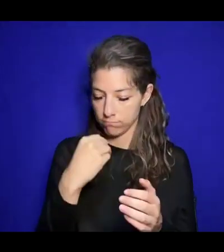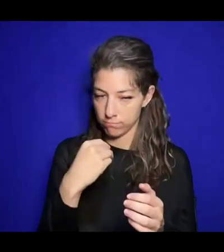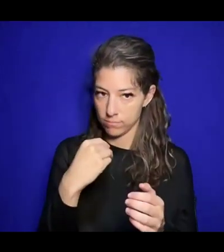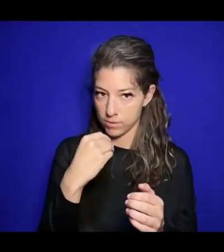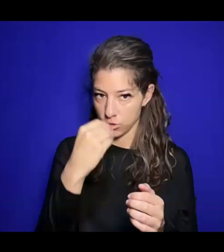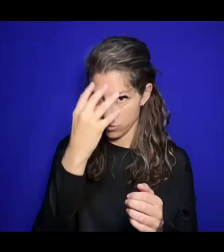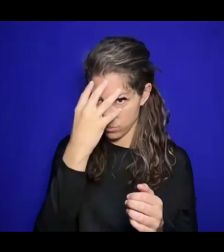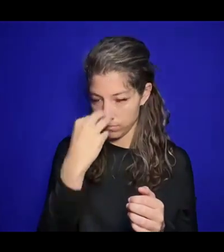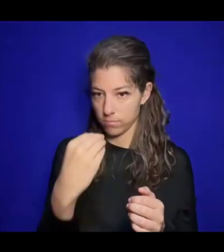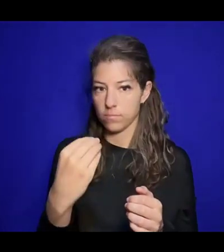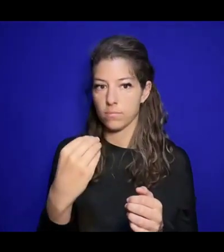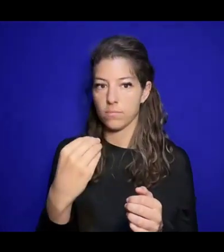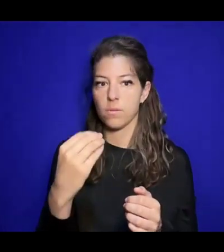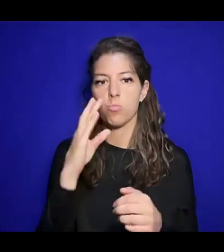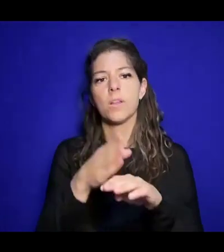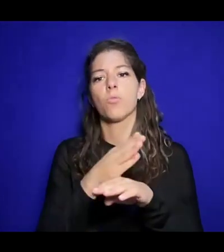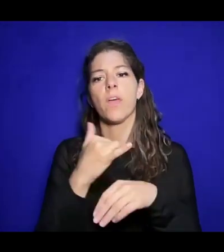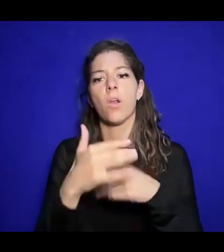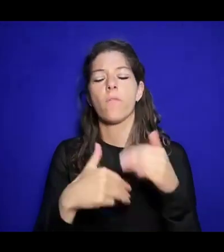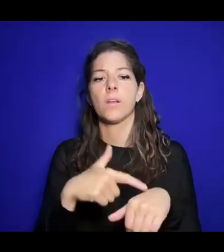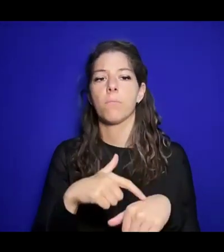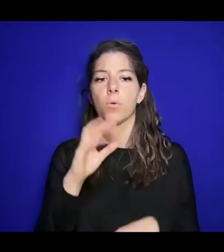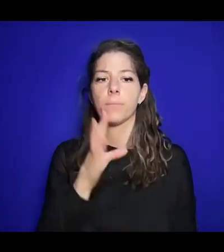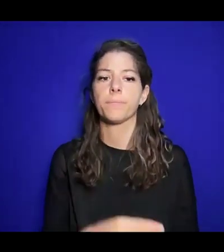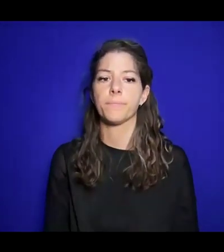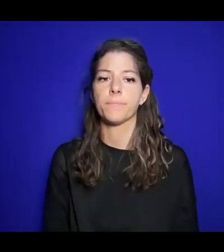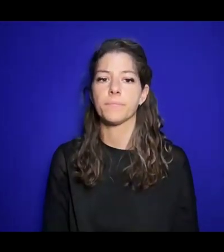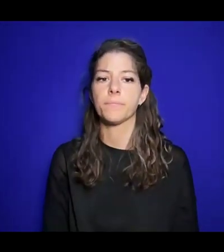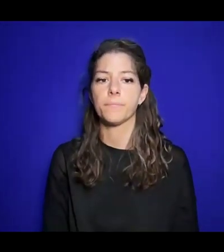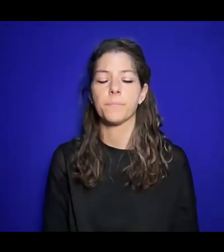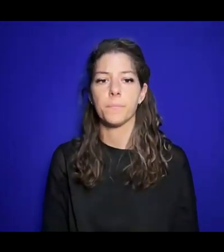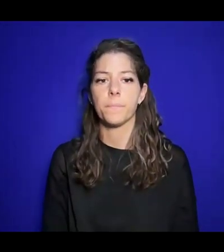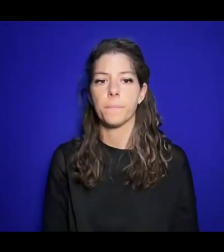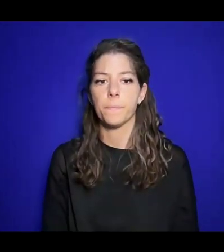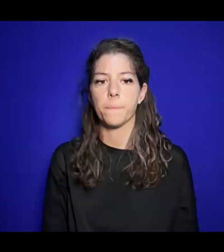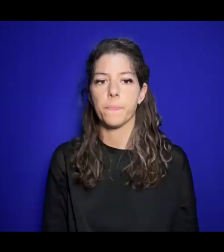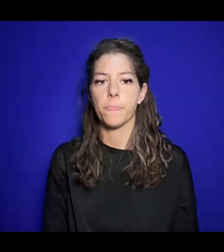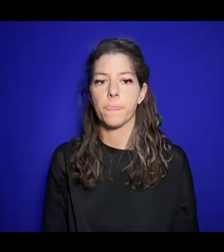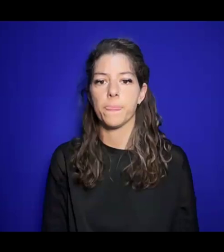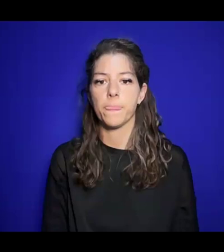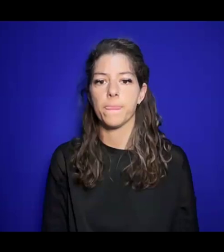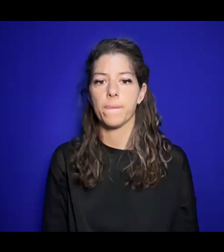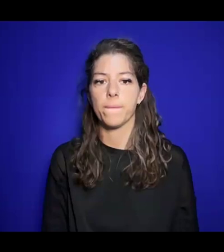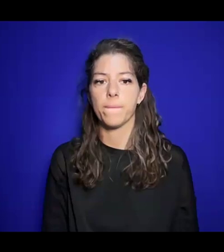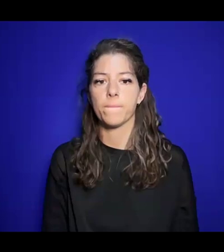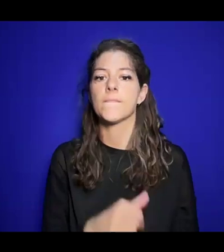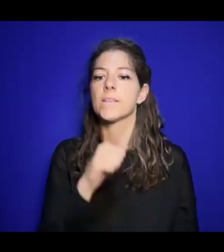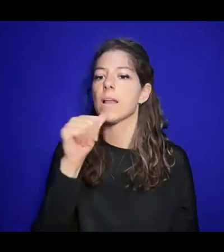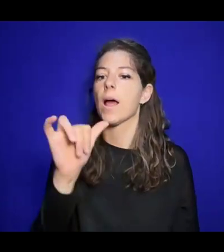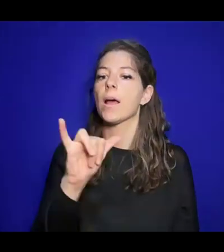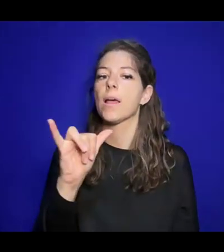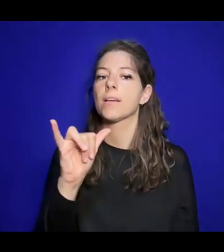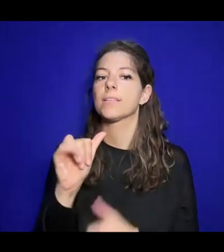get those. Now they'll improve that over time, but it can be, it's not necessarily like a